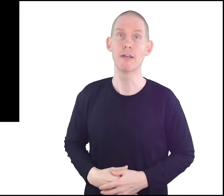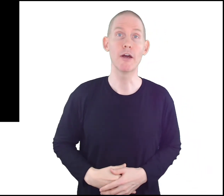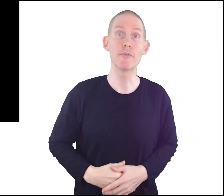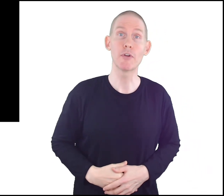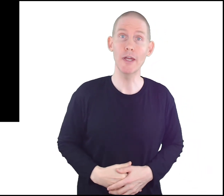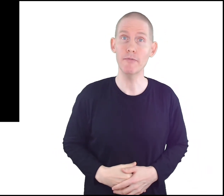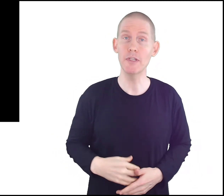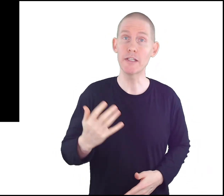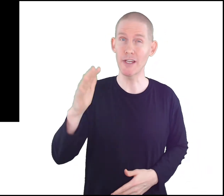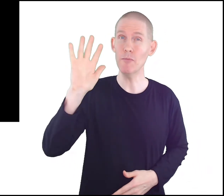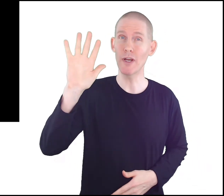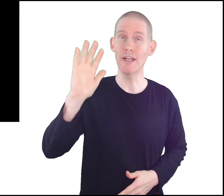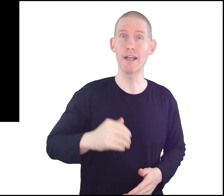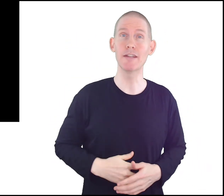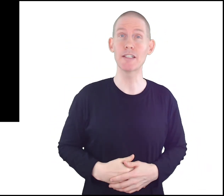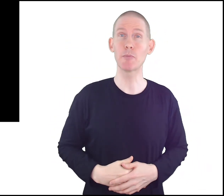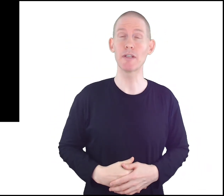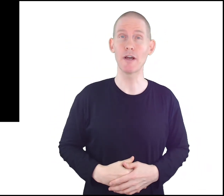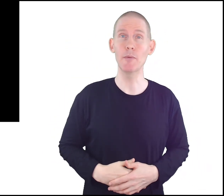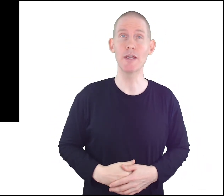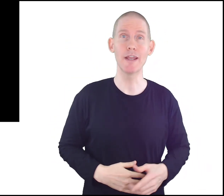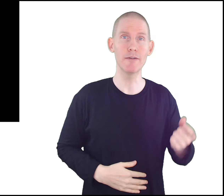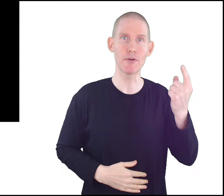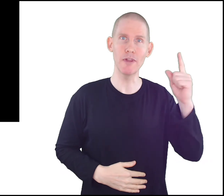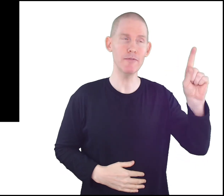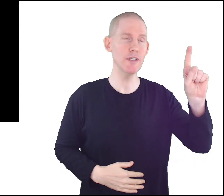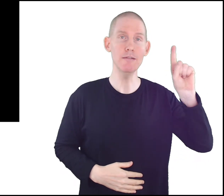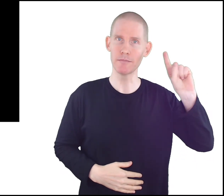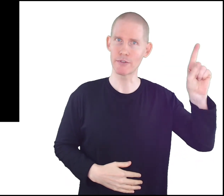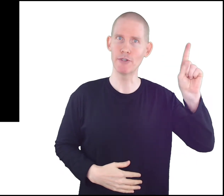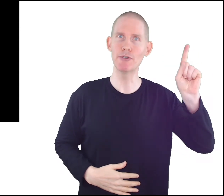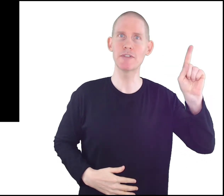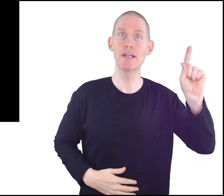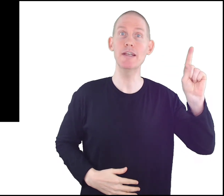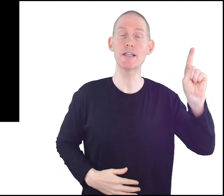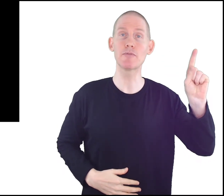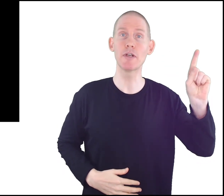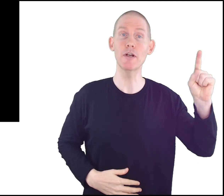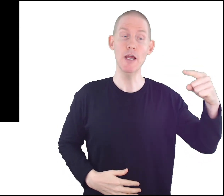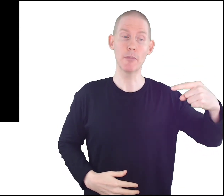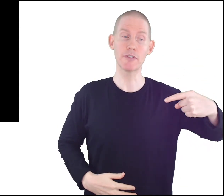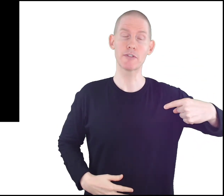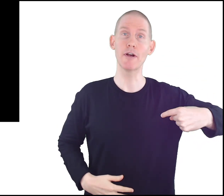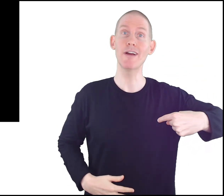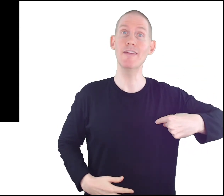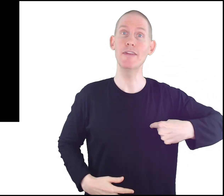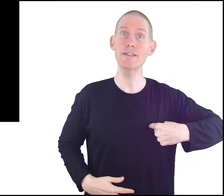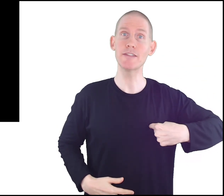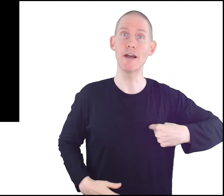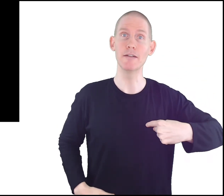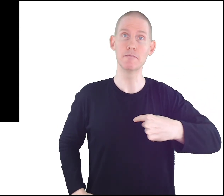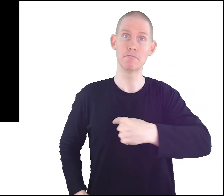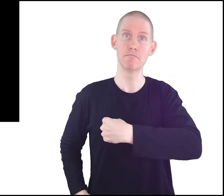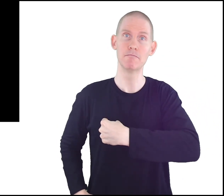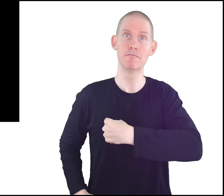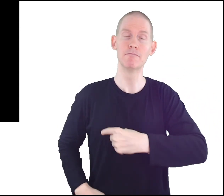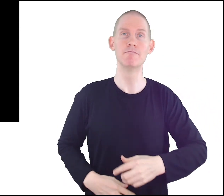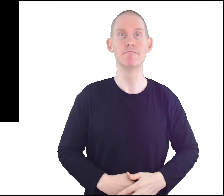Now, if you're lefty, because I'm right-handed, that's my dominant hand. If you're lefty, still using that index finger, but start on this side. Just